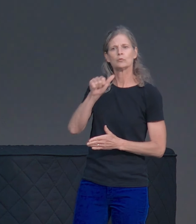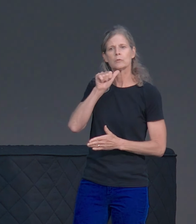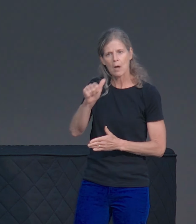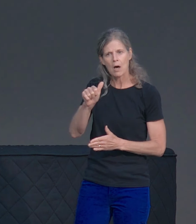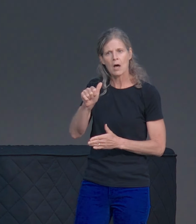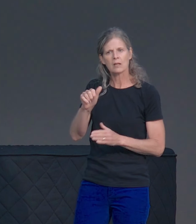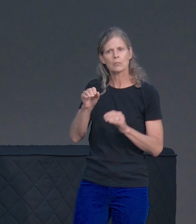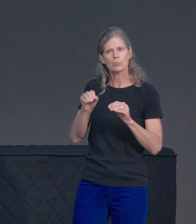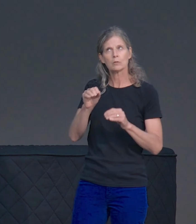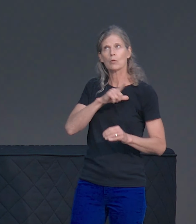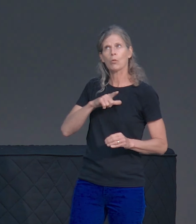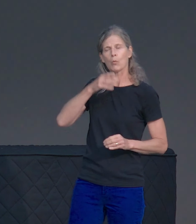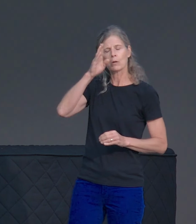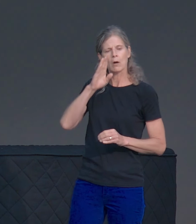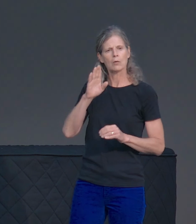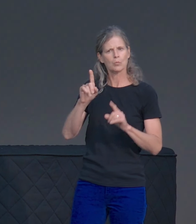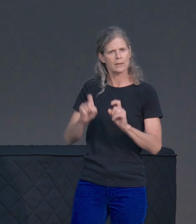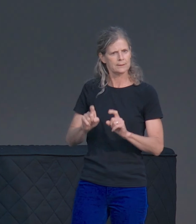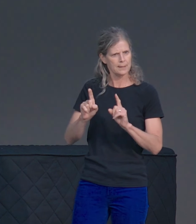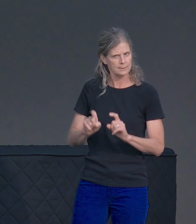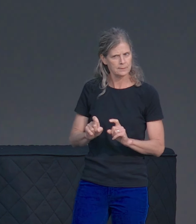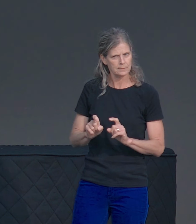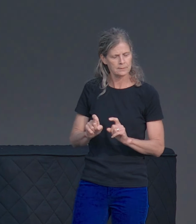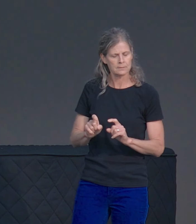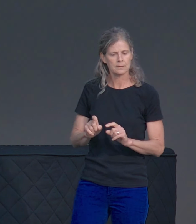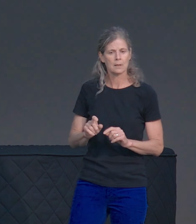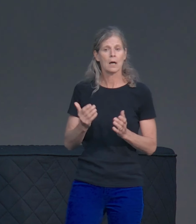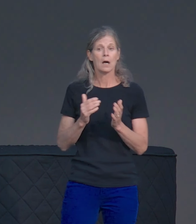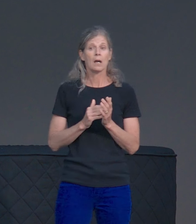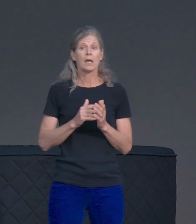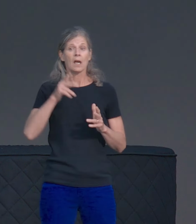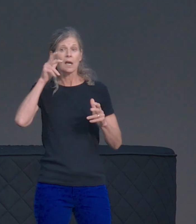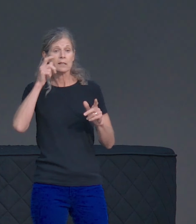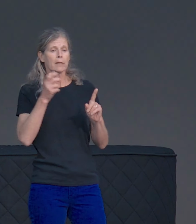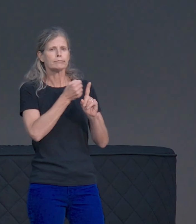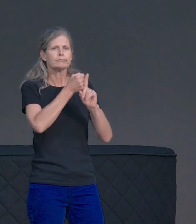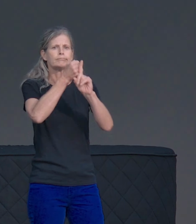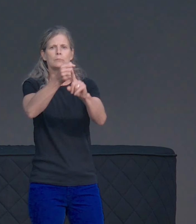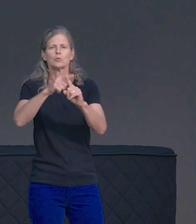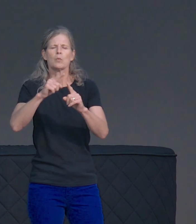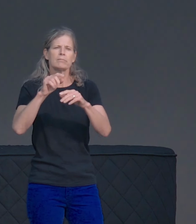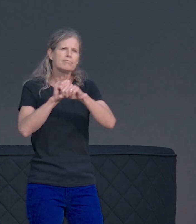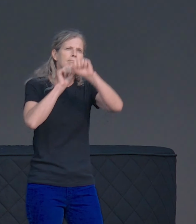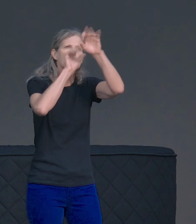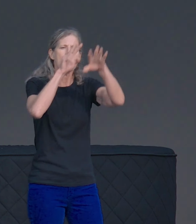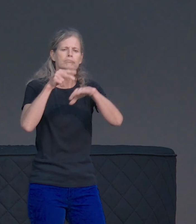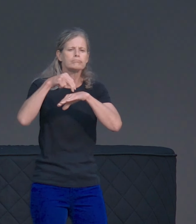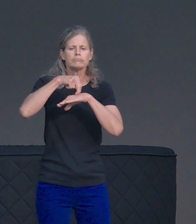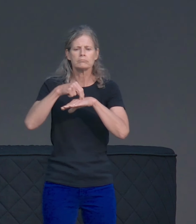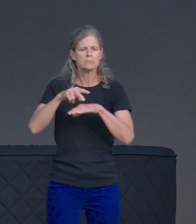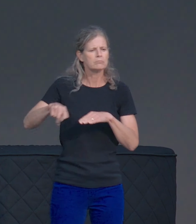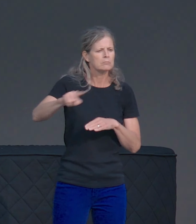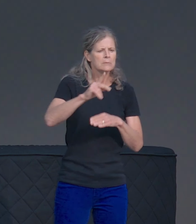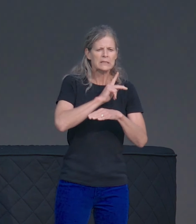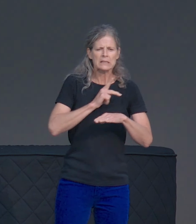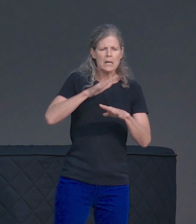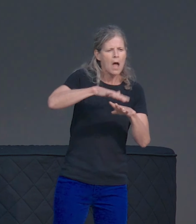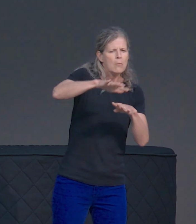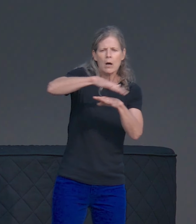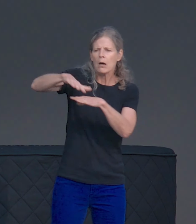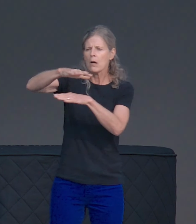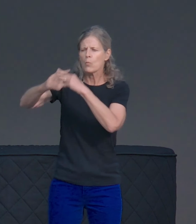put the Lord your God to the test. Again, the devil took him to a very high mountain and showed him all the kingdoms of the world